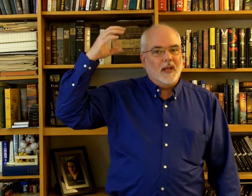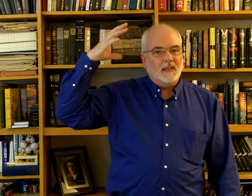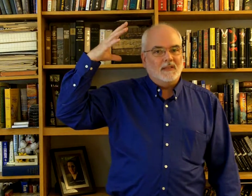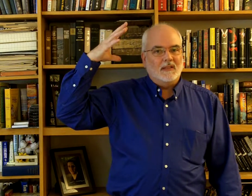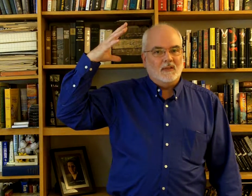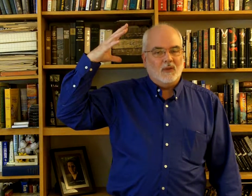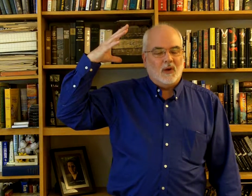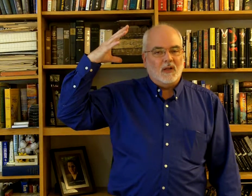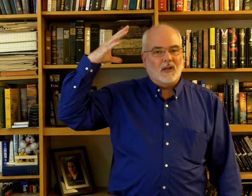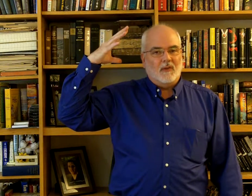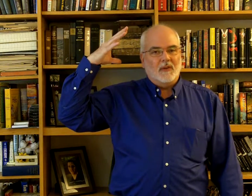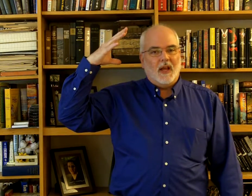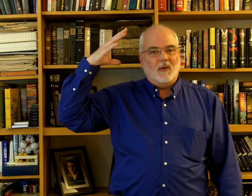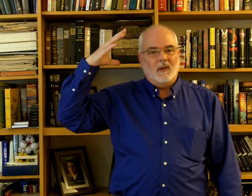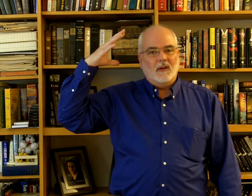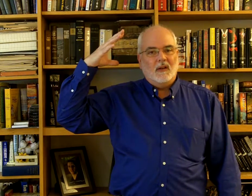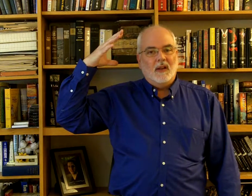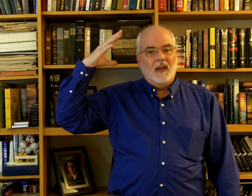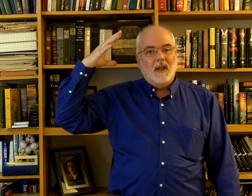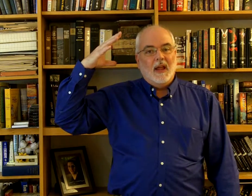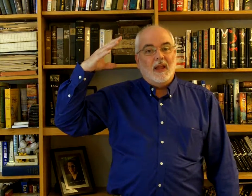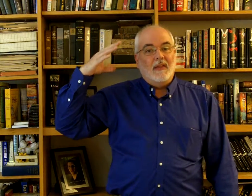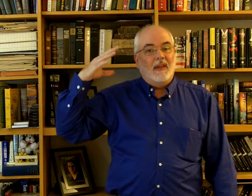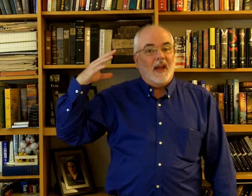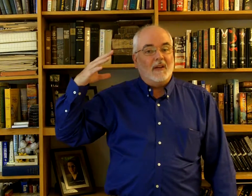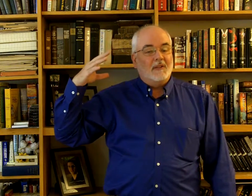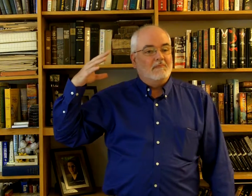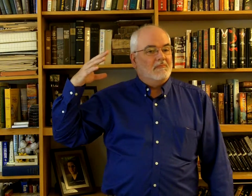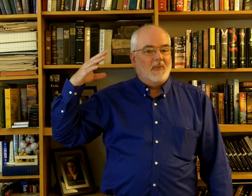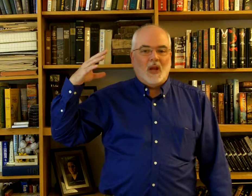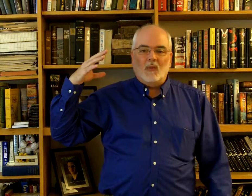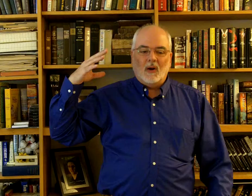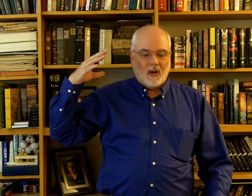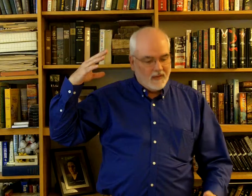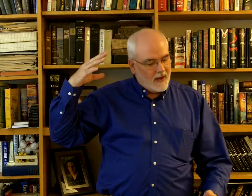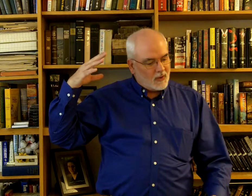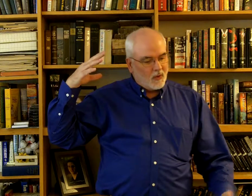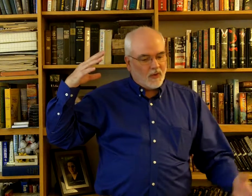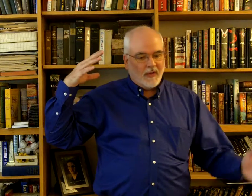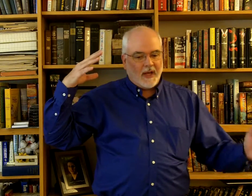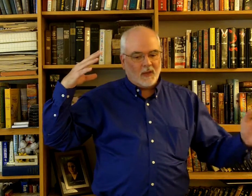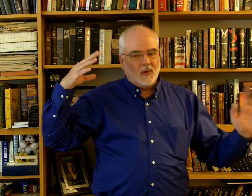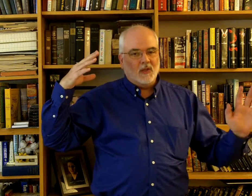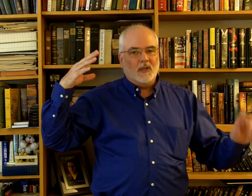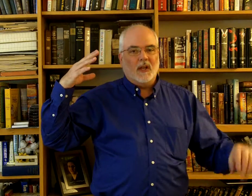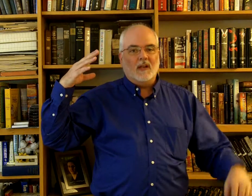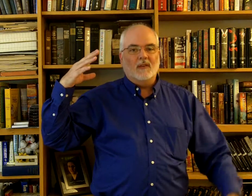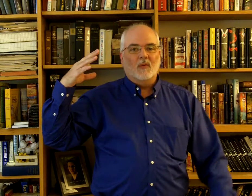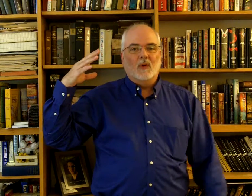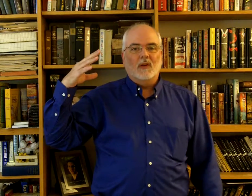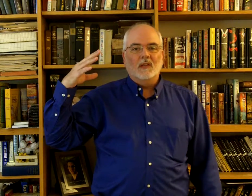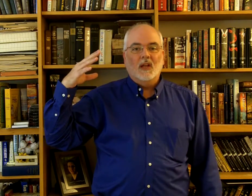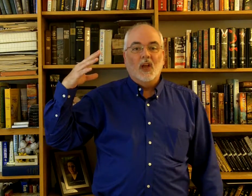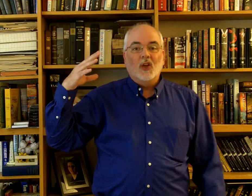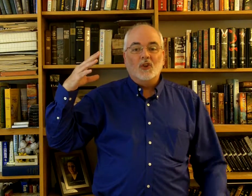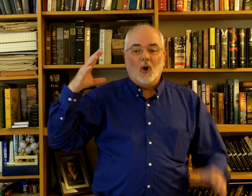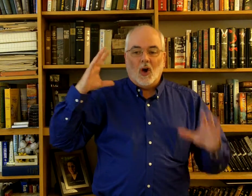grace. We already covered that one. That, and we're going to leave out the word that. It's one of those connective words. Taught.